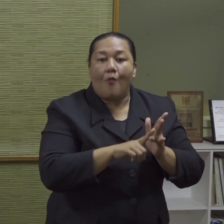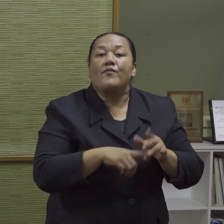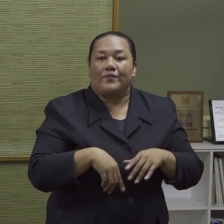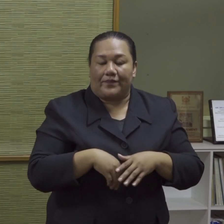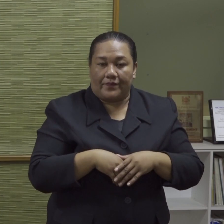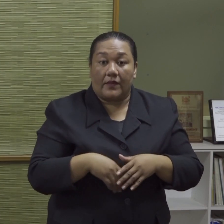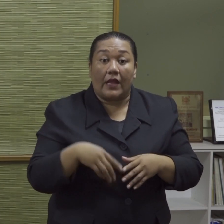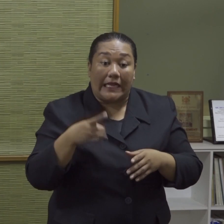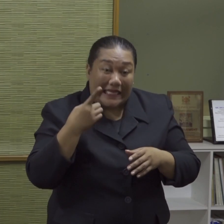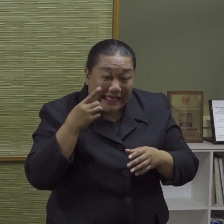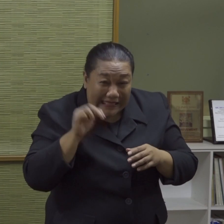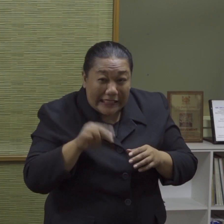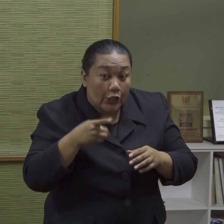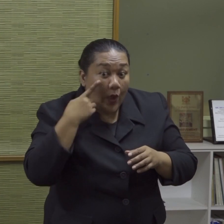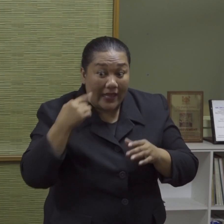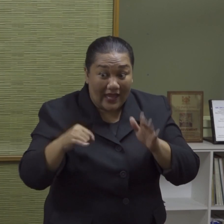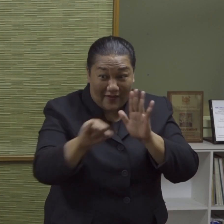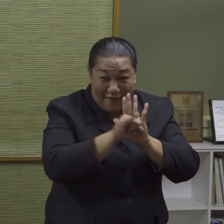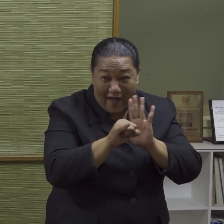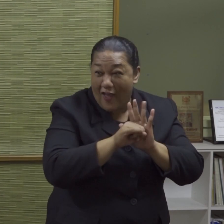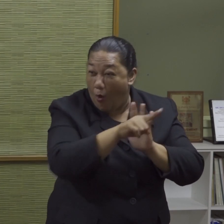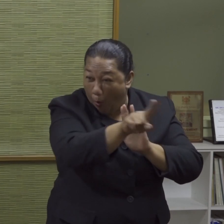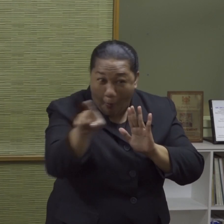help you identify your nearest evacuation center.